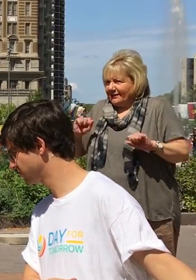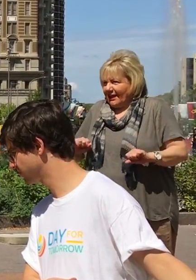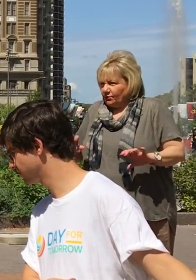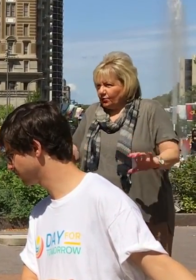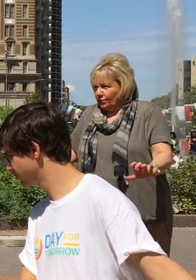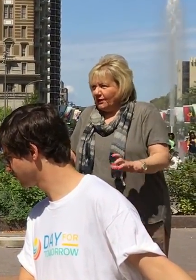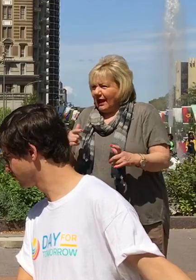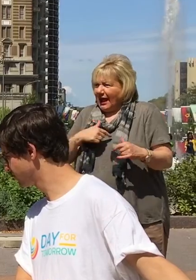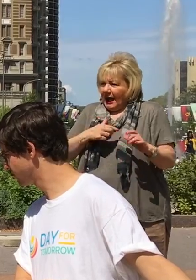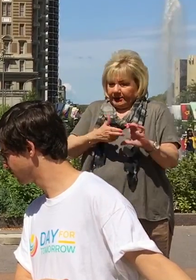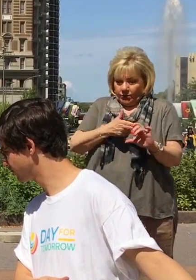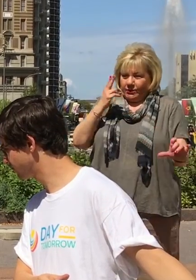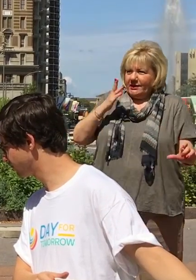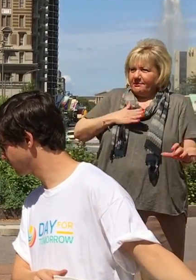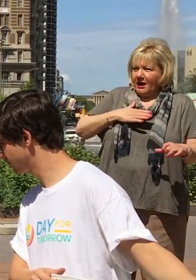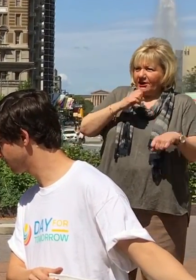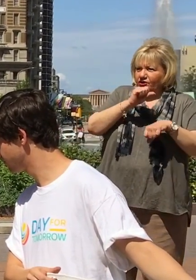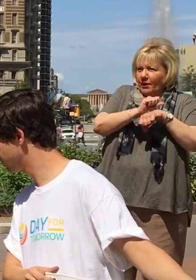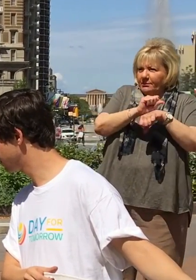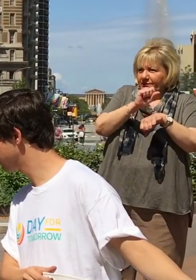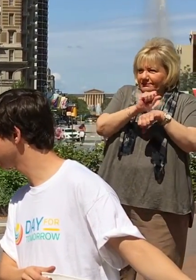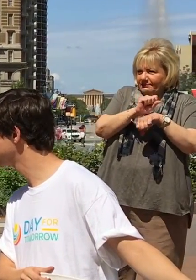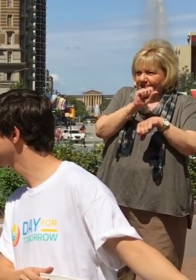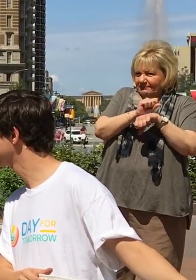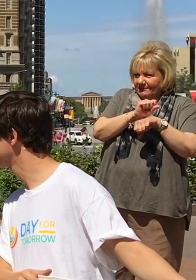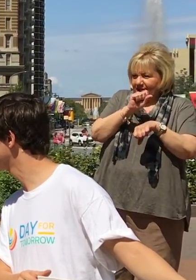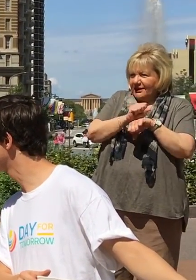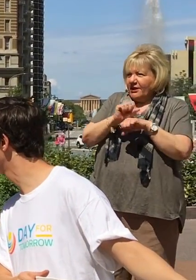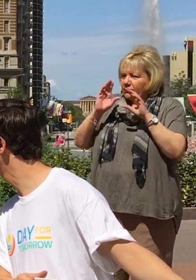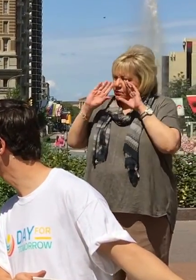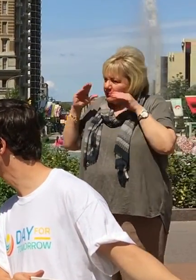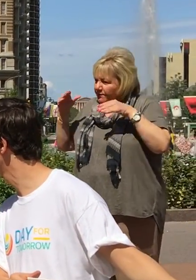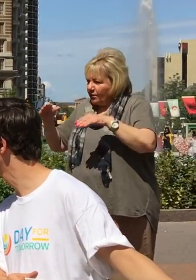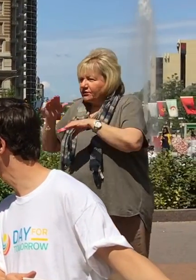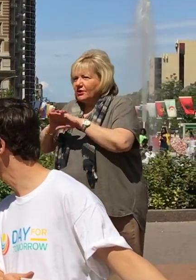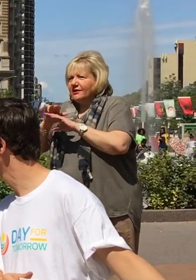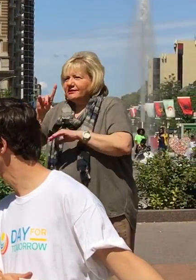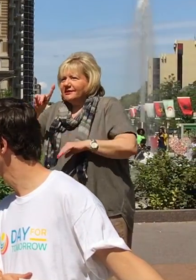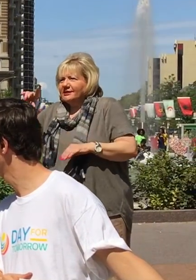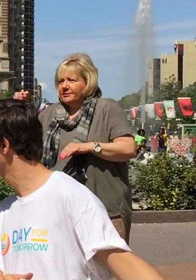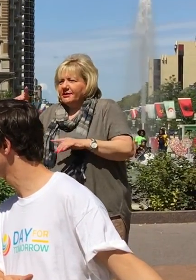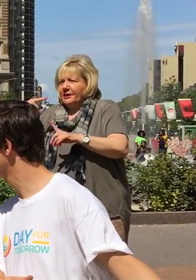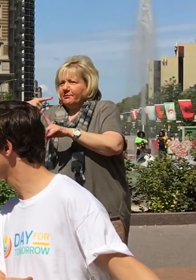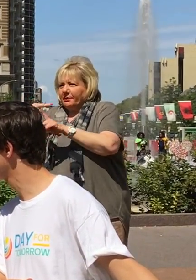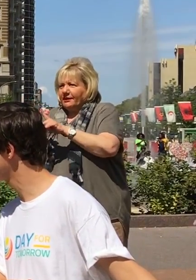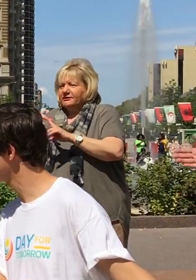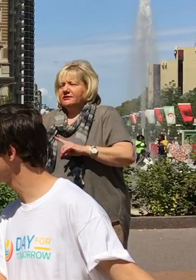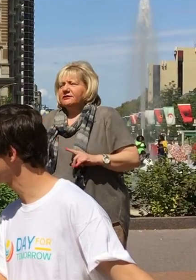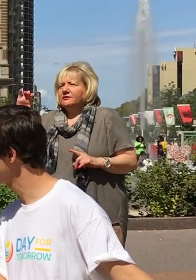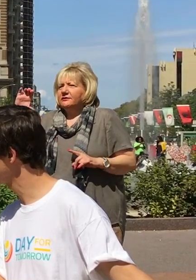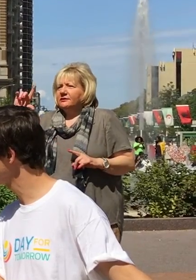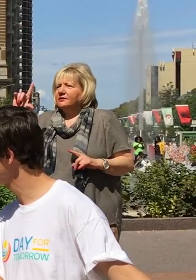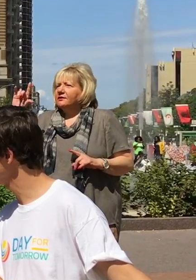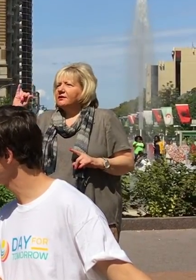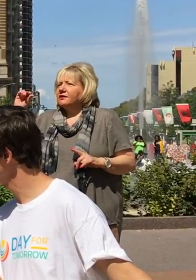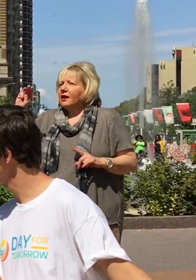my job to work on climate change and the issue of disability and disasters and